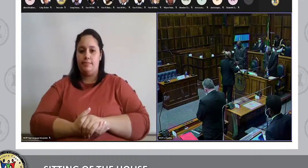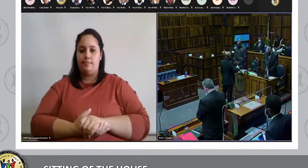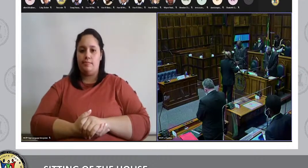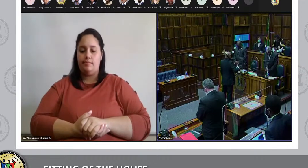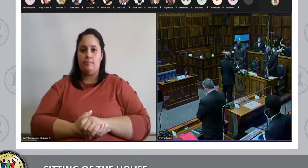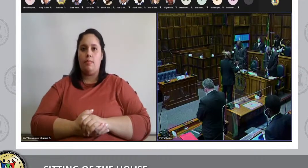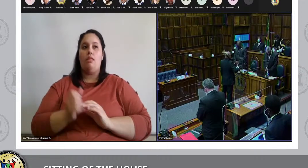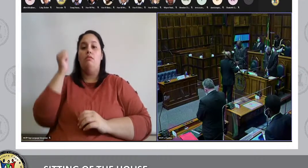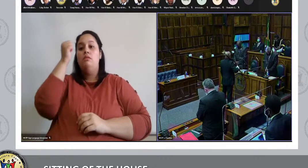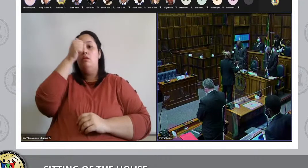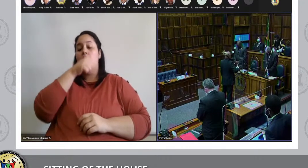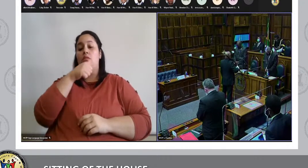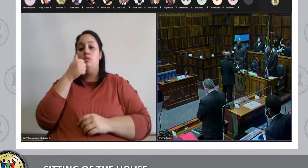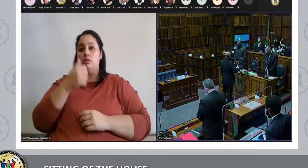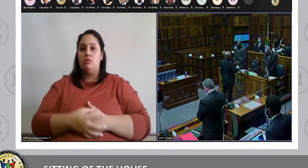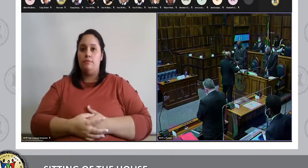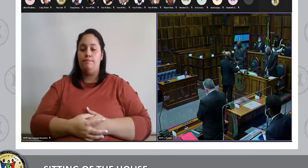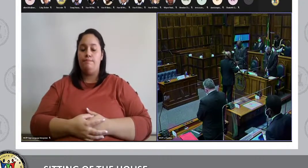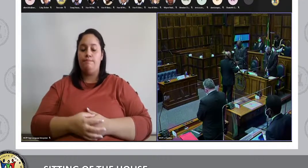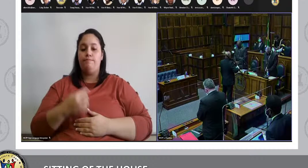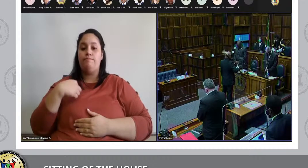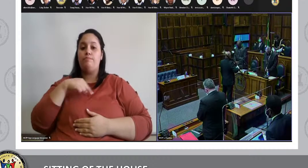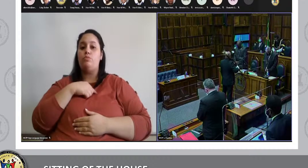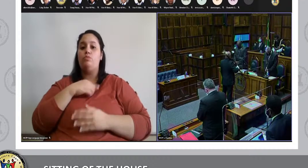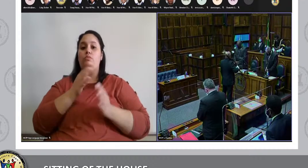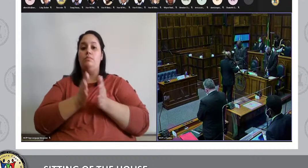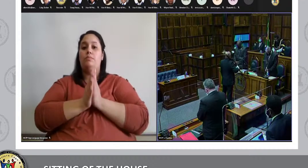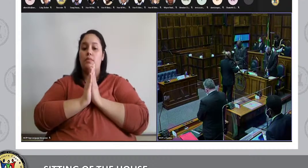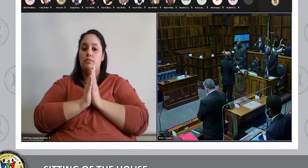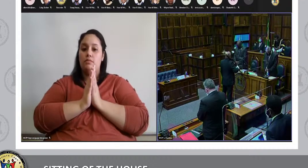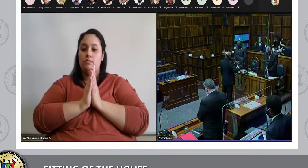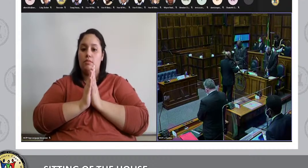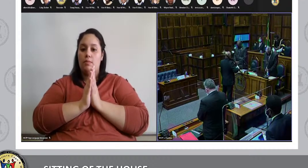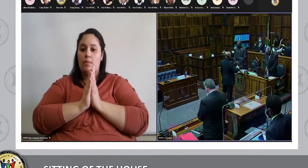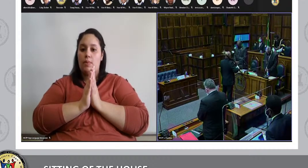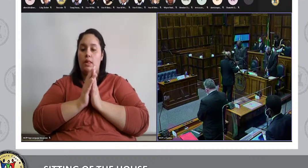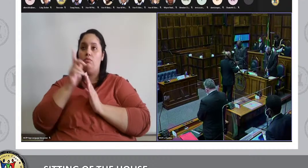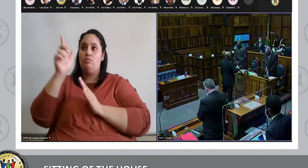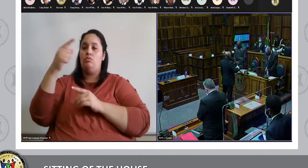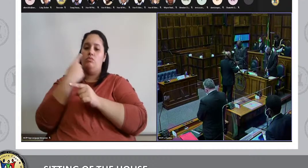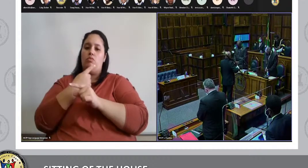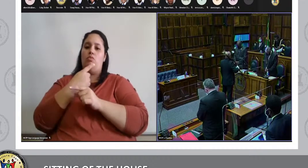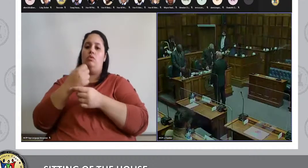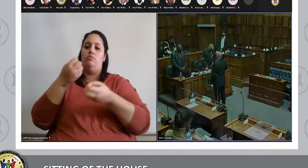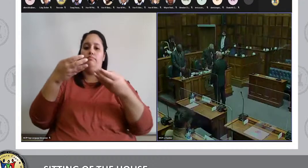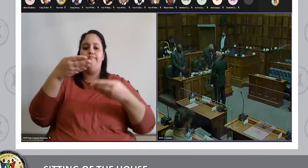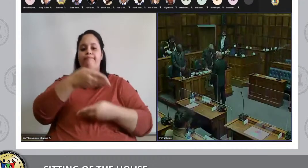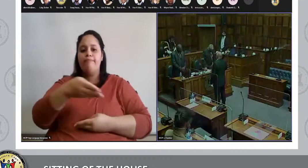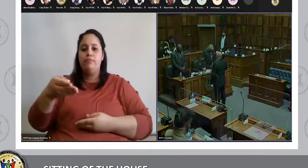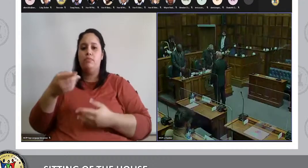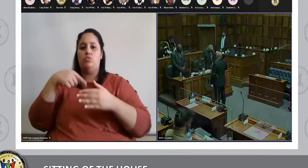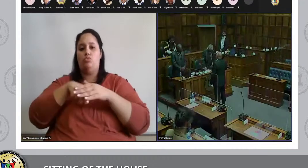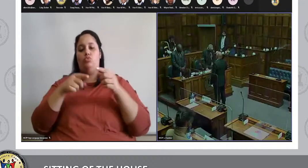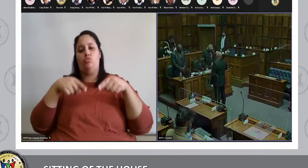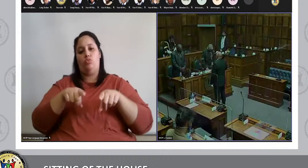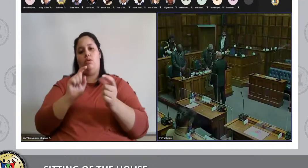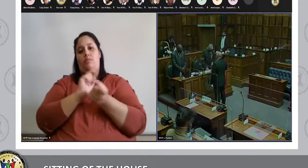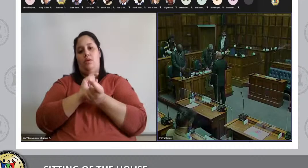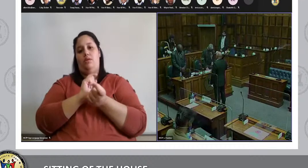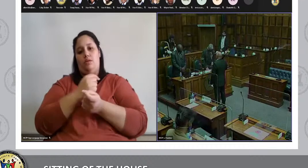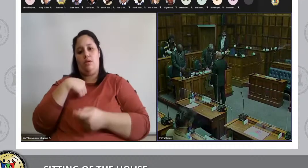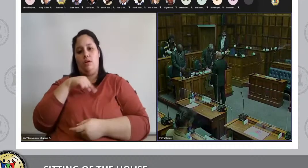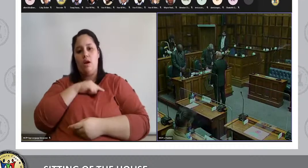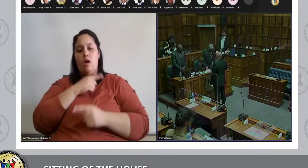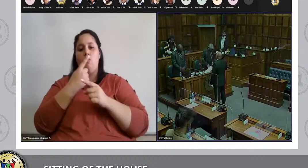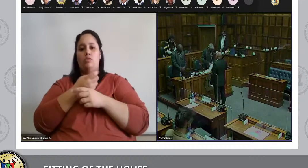Almachtige God, ons bid dat u gedrende ons vergaderings, ons dienodege wees